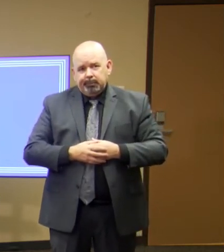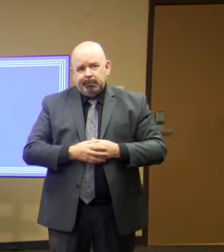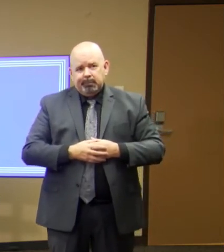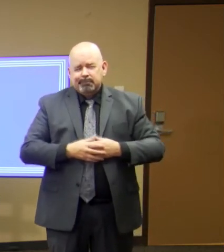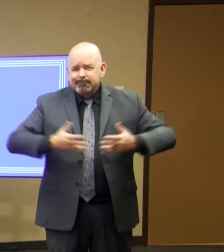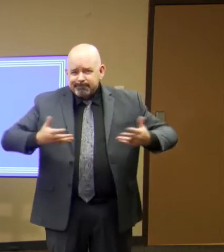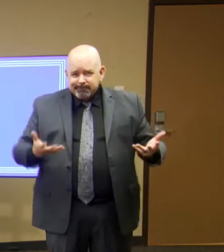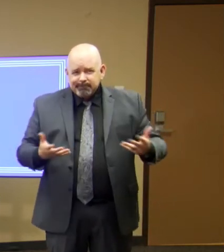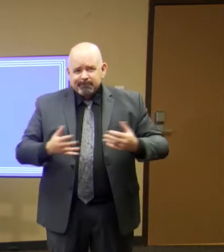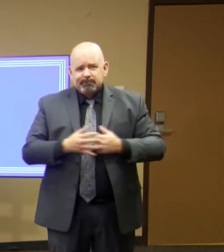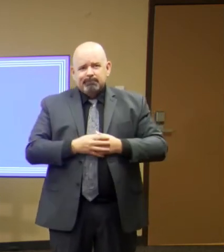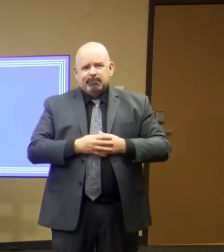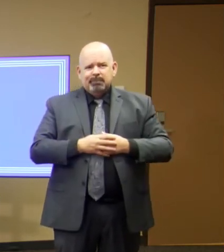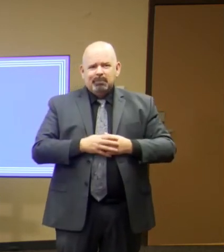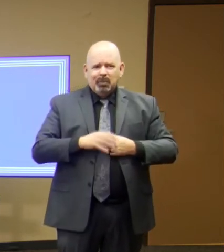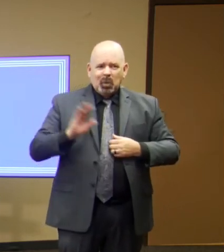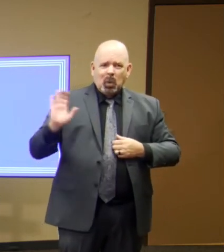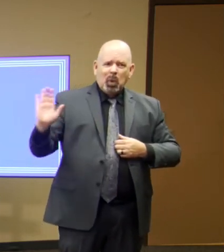loopholed bar